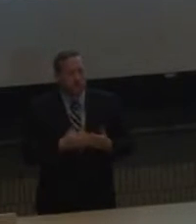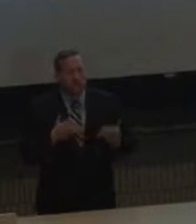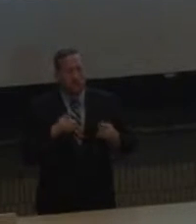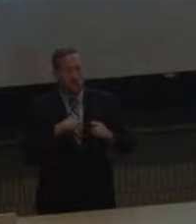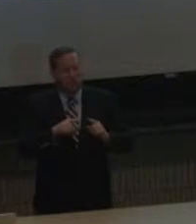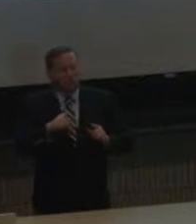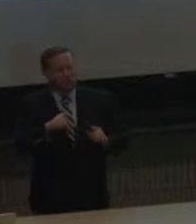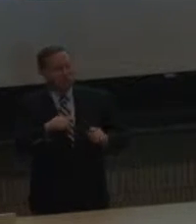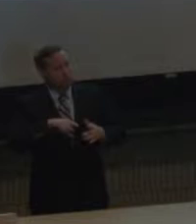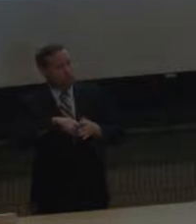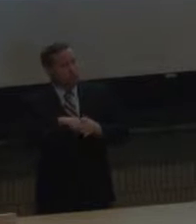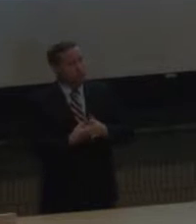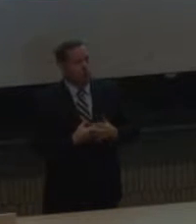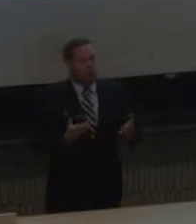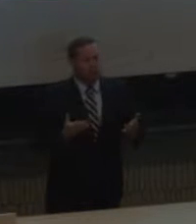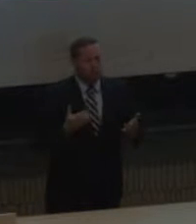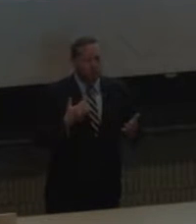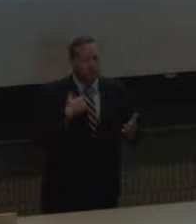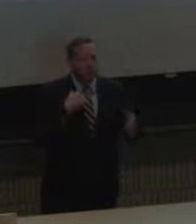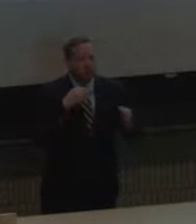acquisition and oppression.